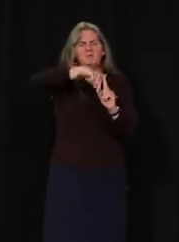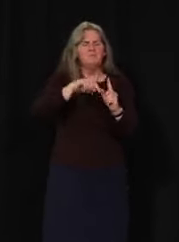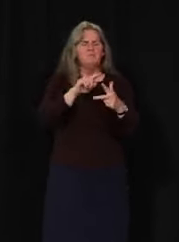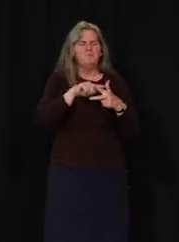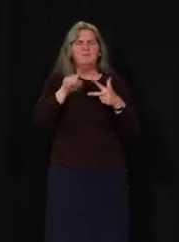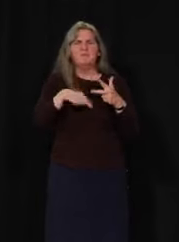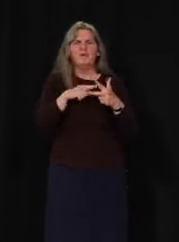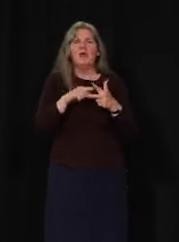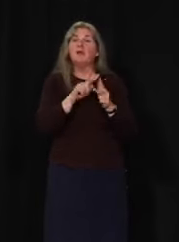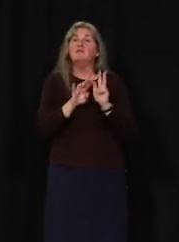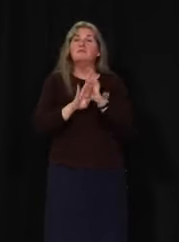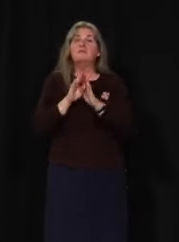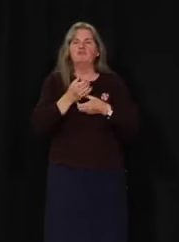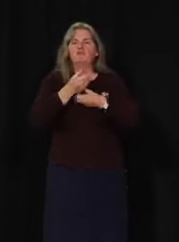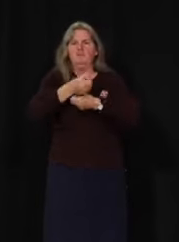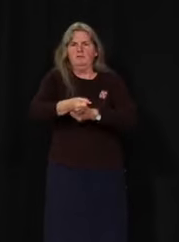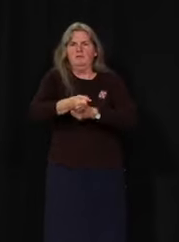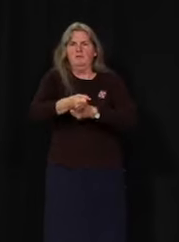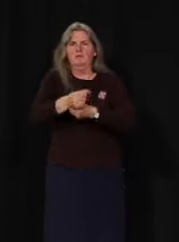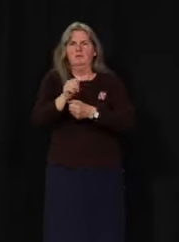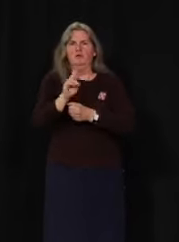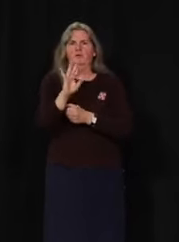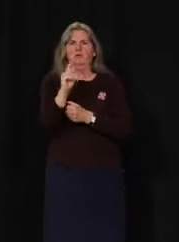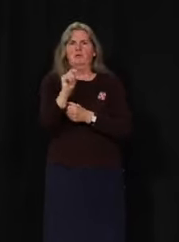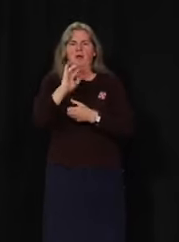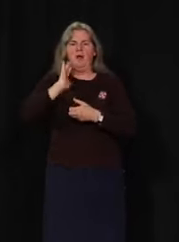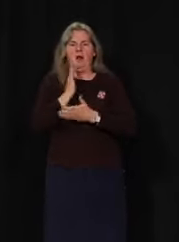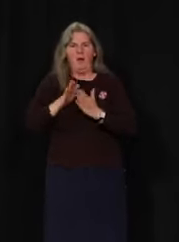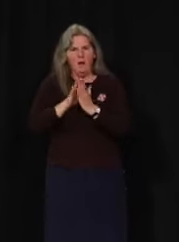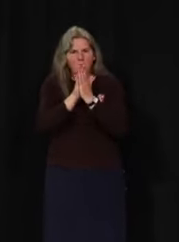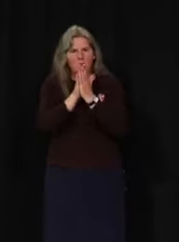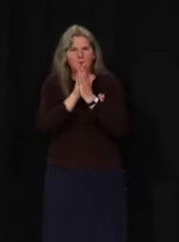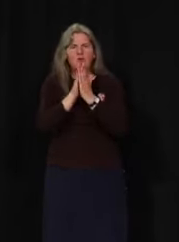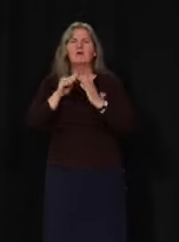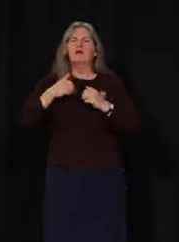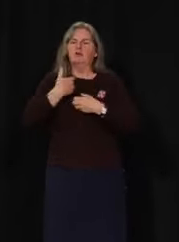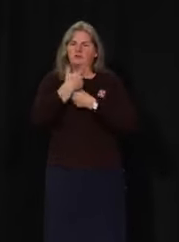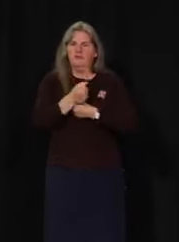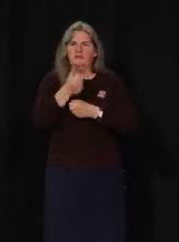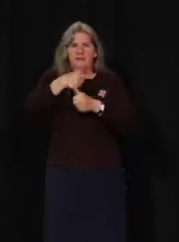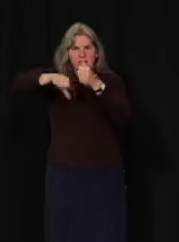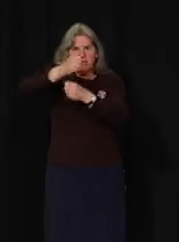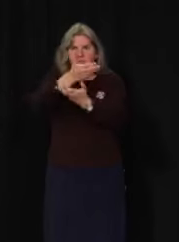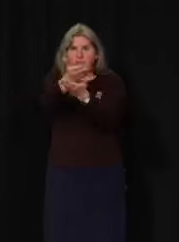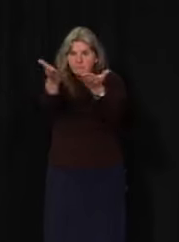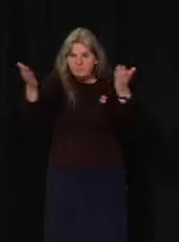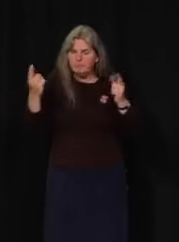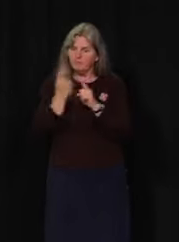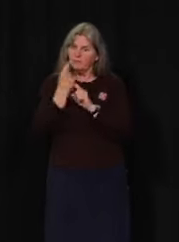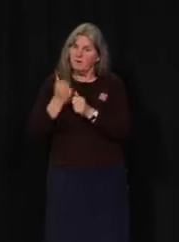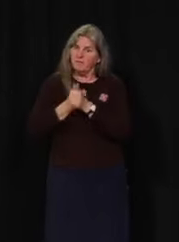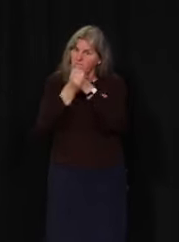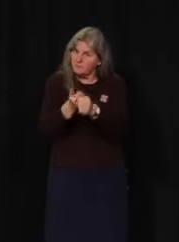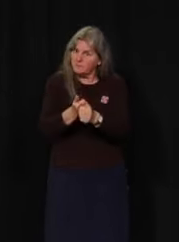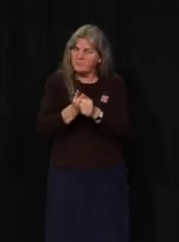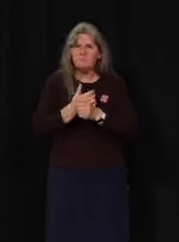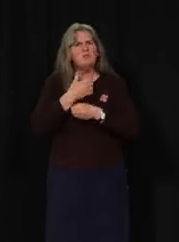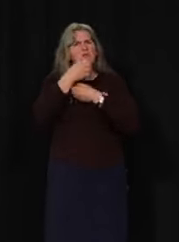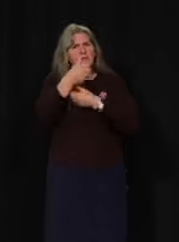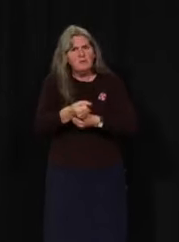on the trust that we need, that you can trust our approach, that you can trust each other to do the right thing, that you can trust that